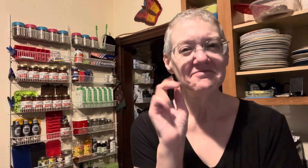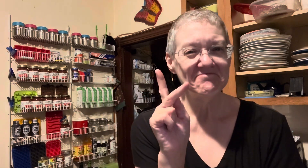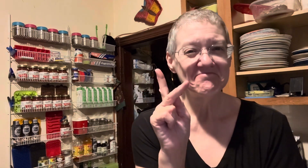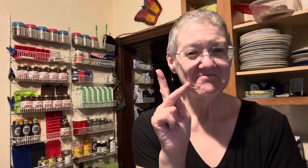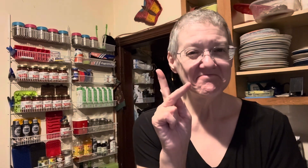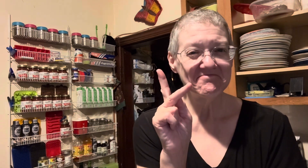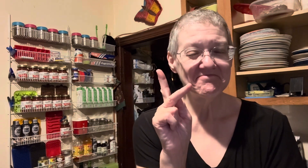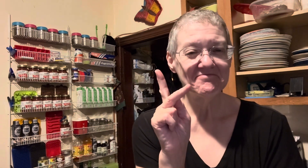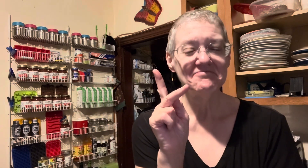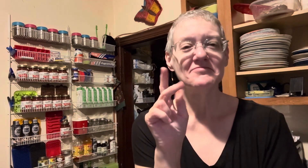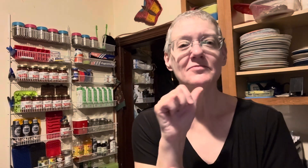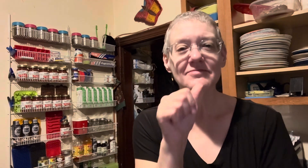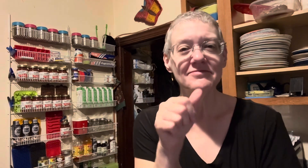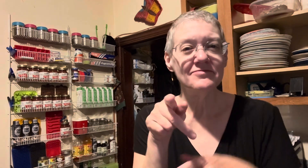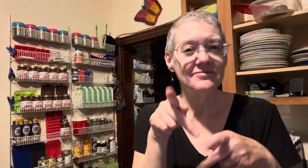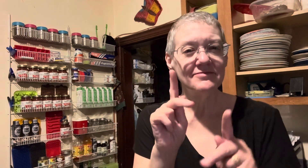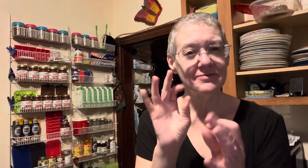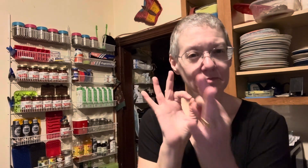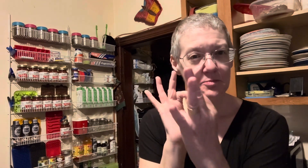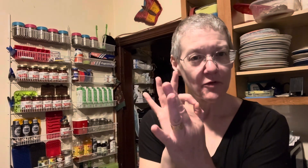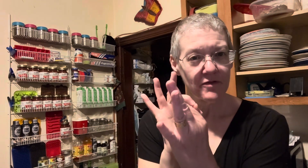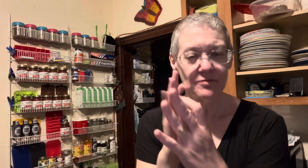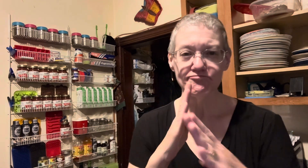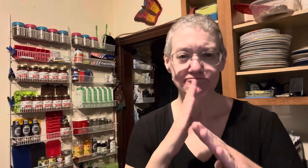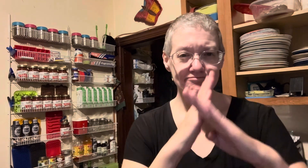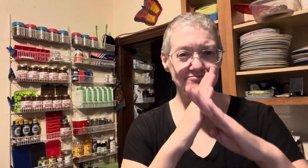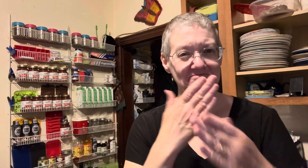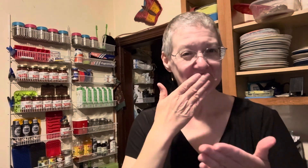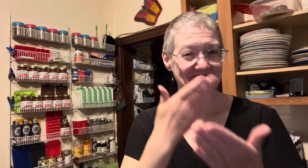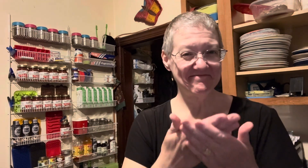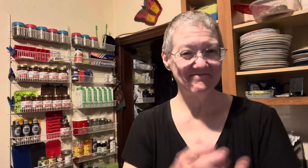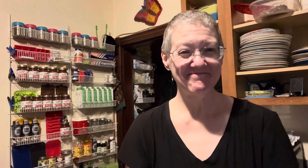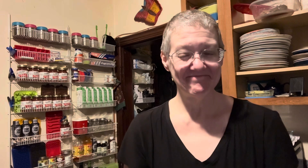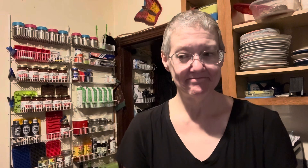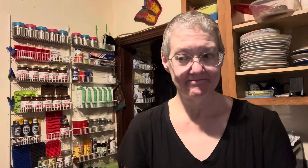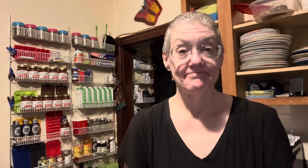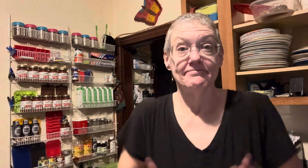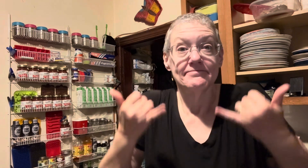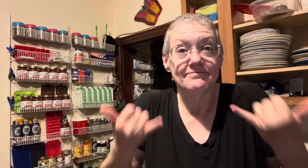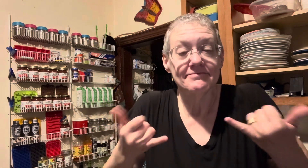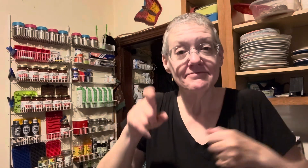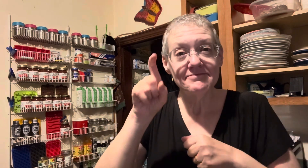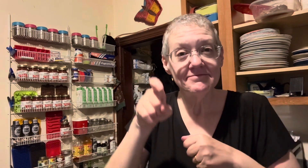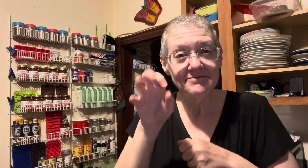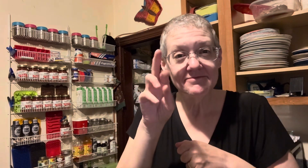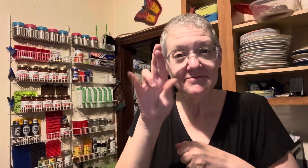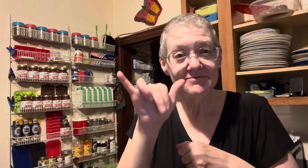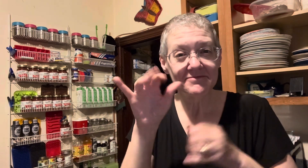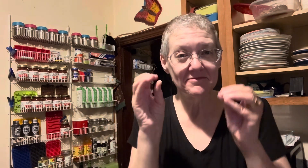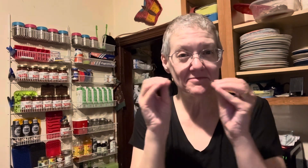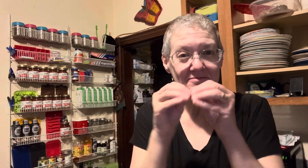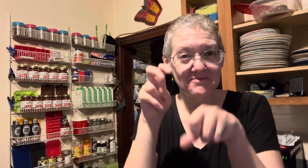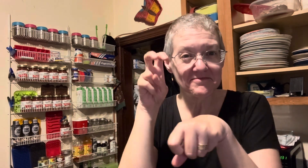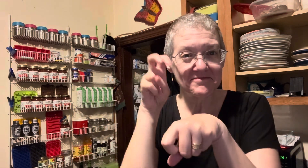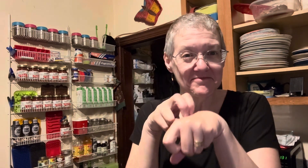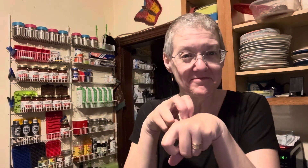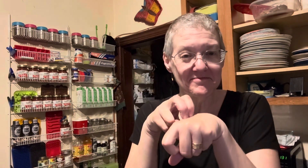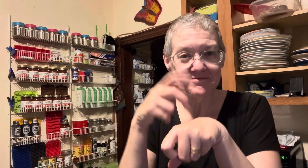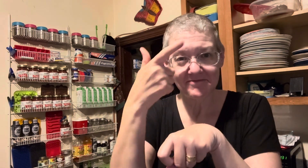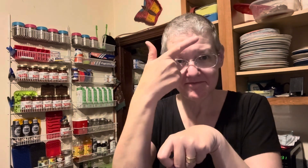drinks the Gatorade Zero. It's okay. Don't let perfect block doing good. Now it's